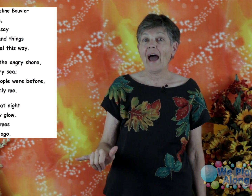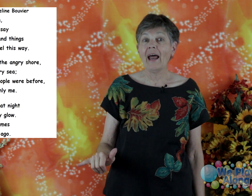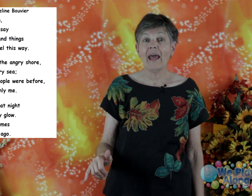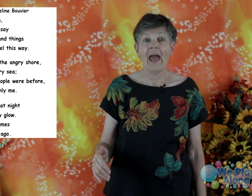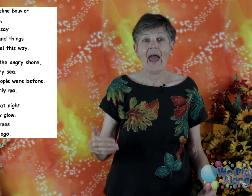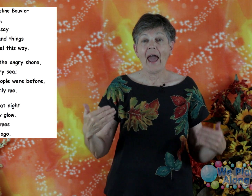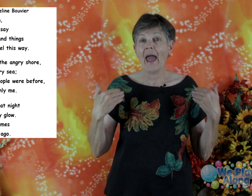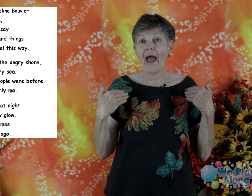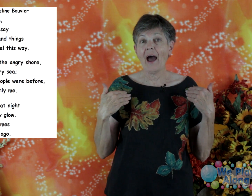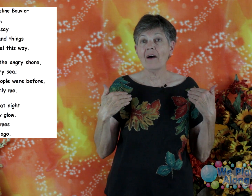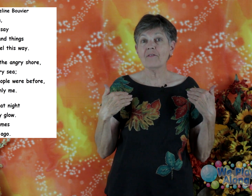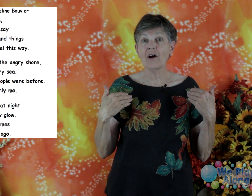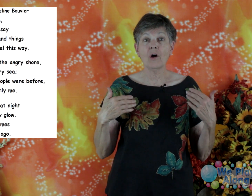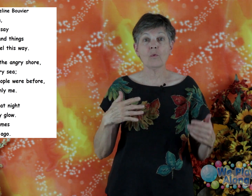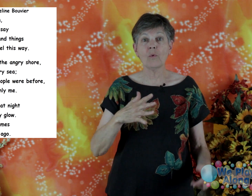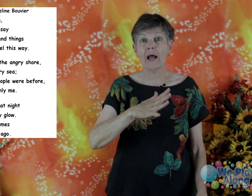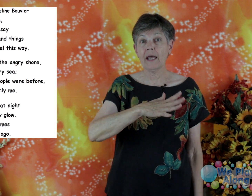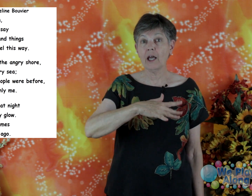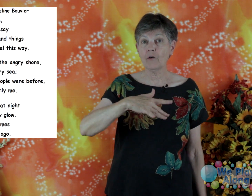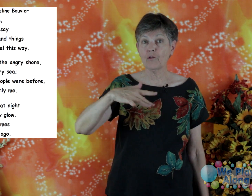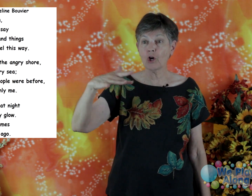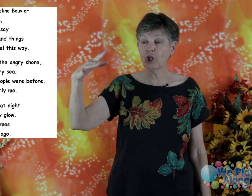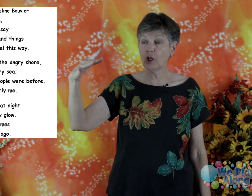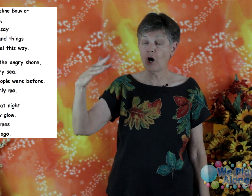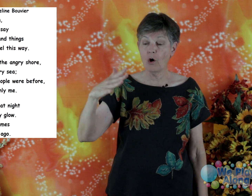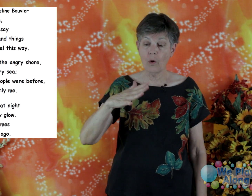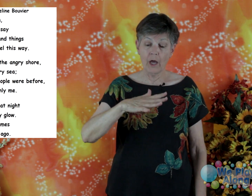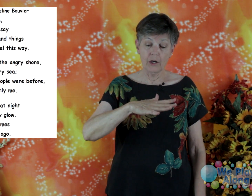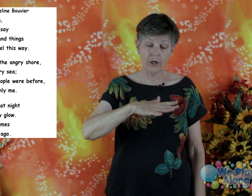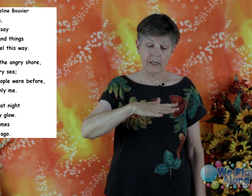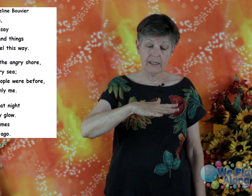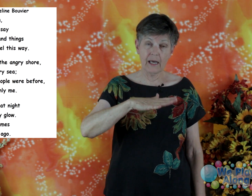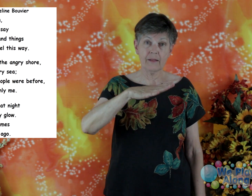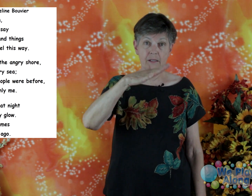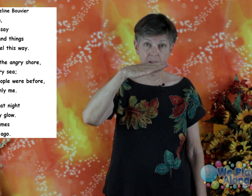That have a ruddy for glow. You're going to take this